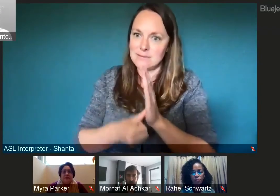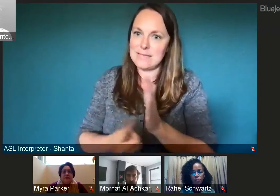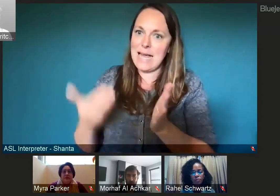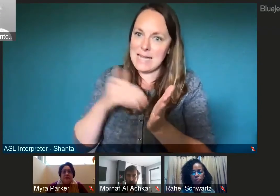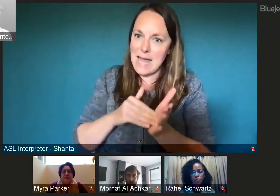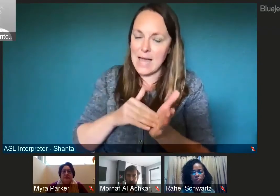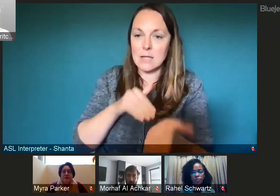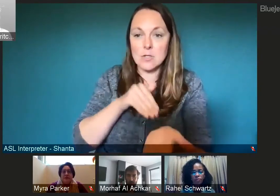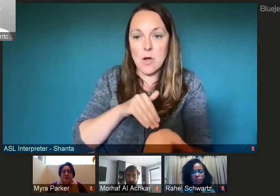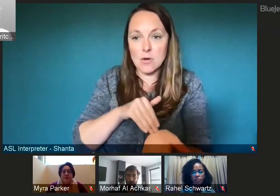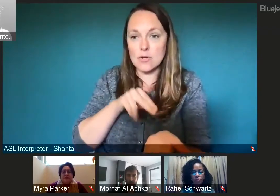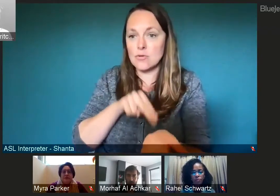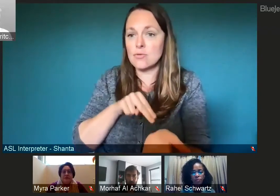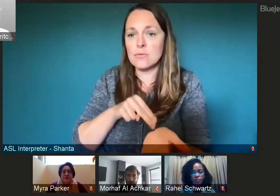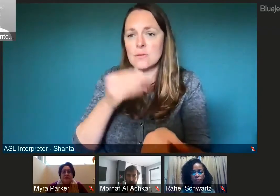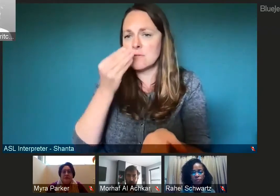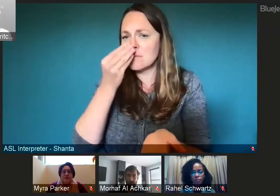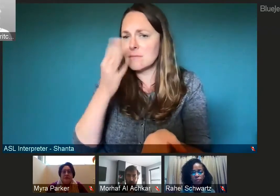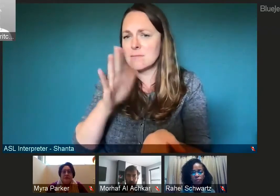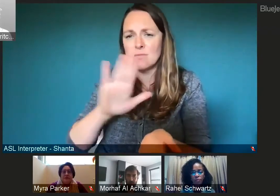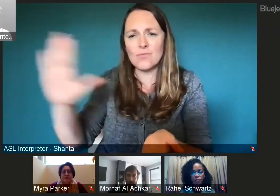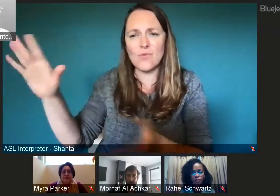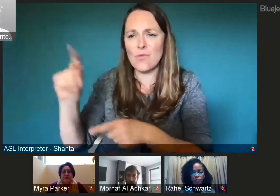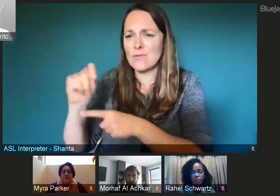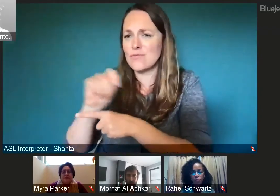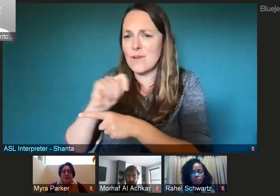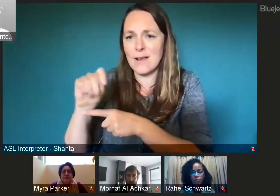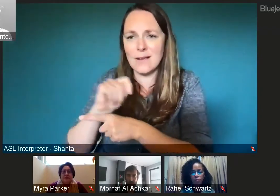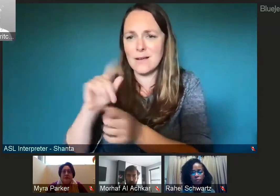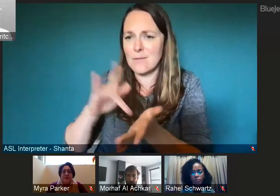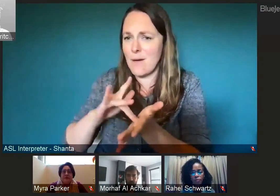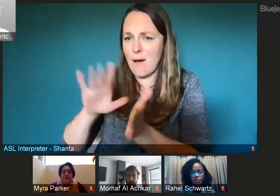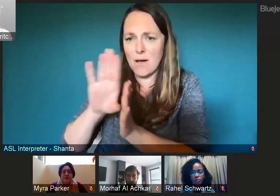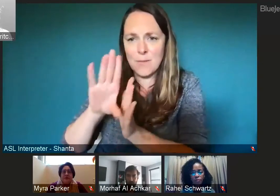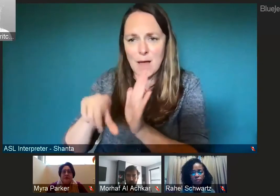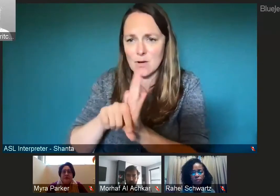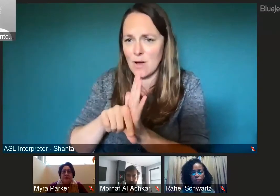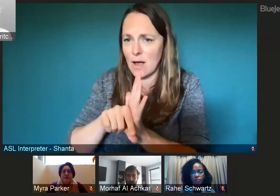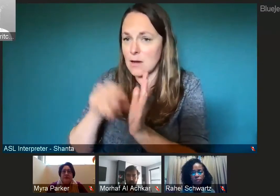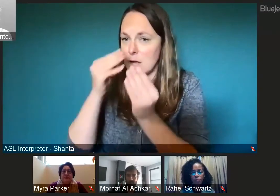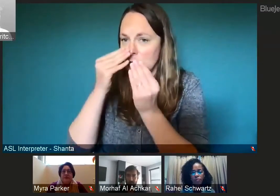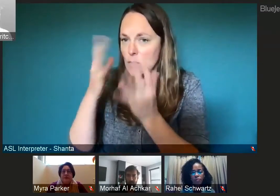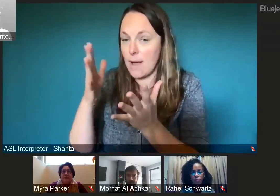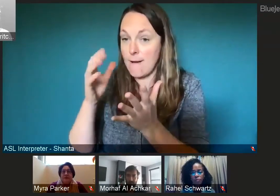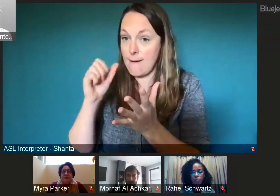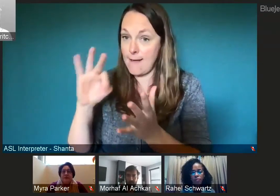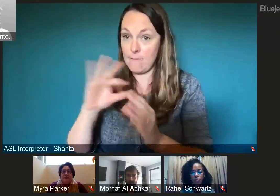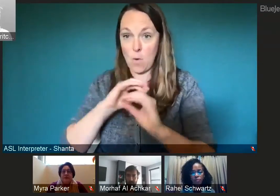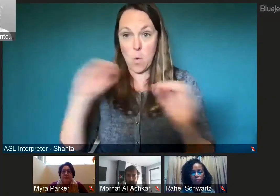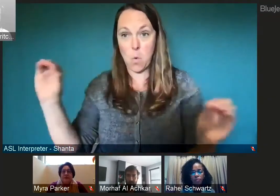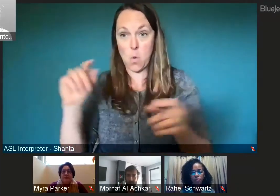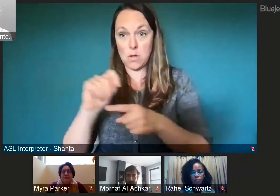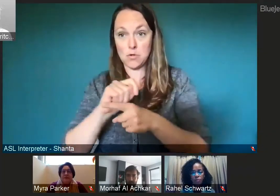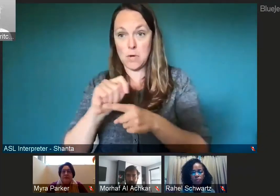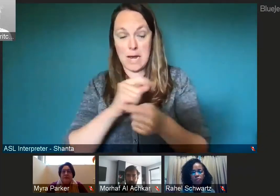and nurses, I don't care what kind of training medically you have, but if you're not trained to help